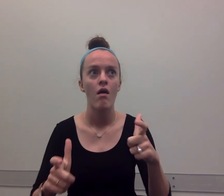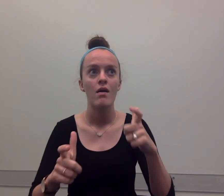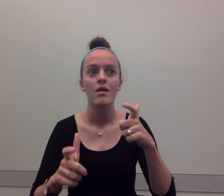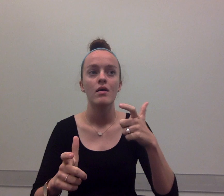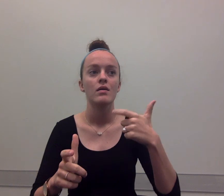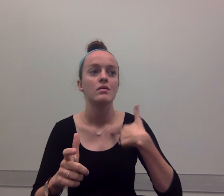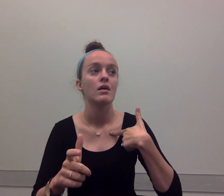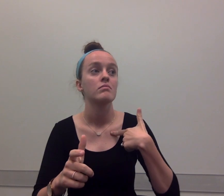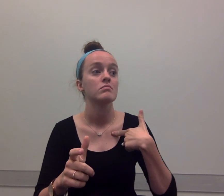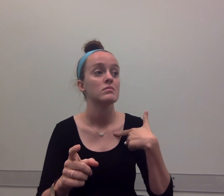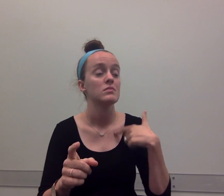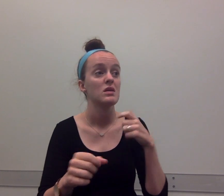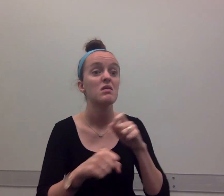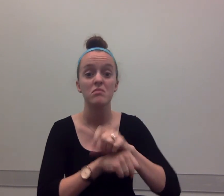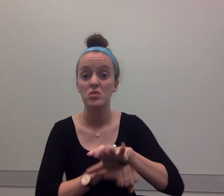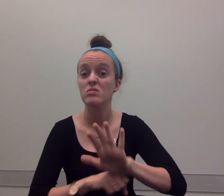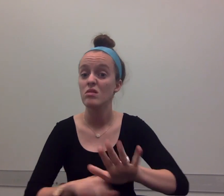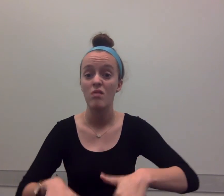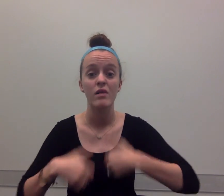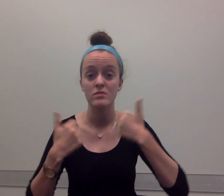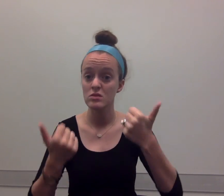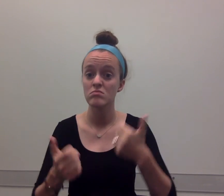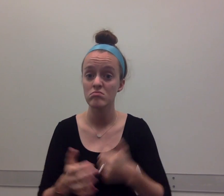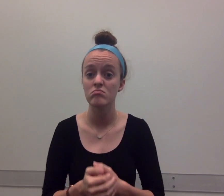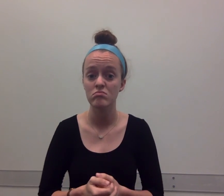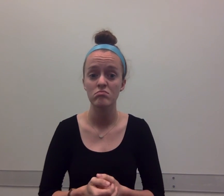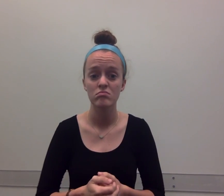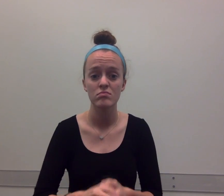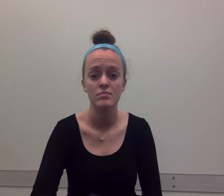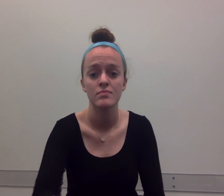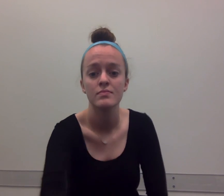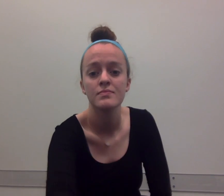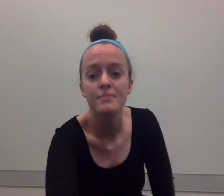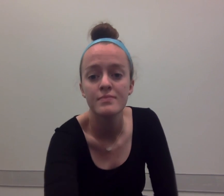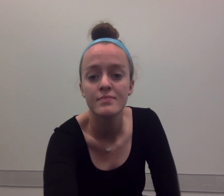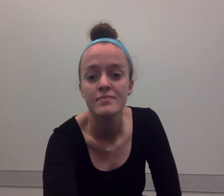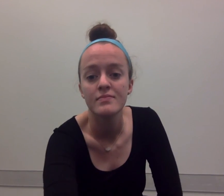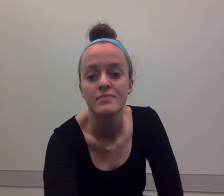but I believe that the victims and the citizens of Pulaski County